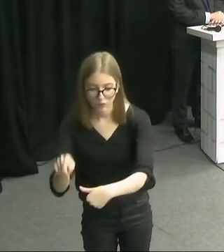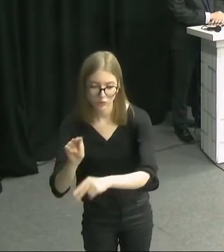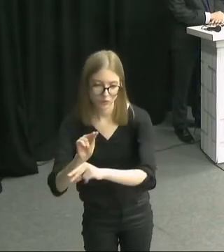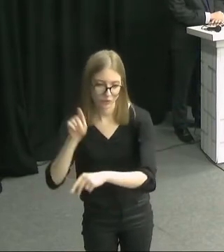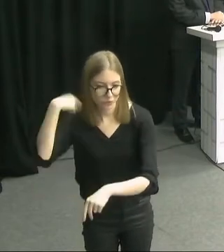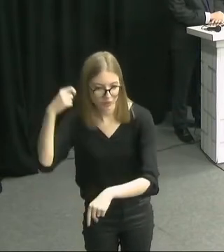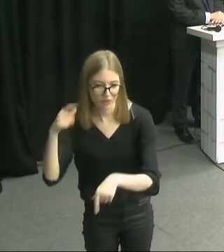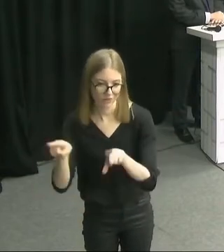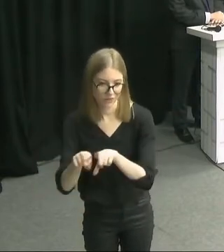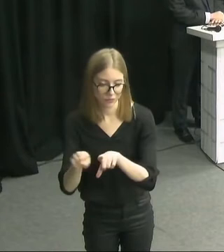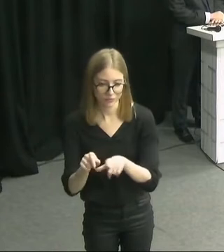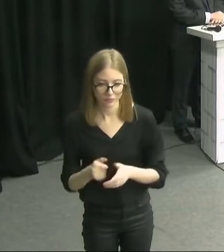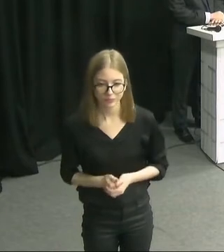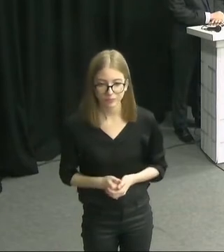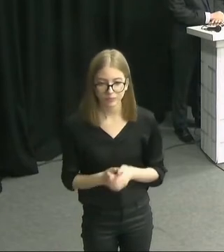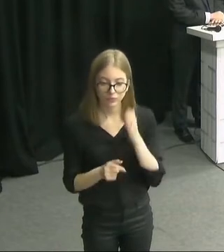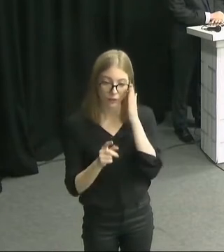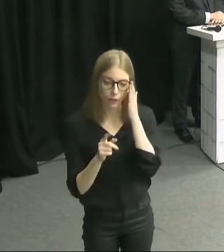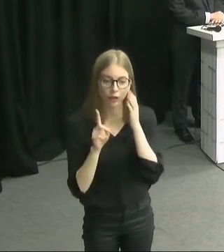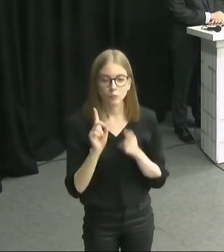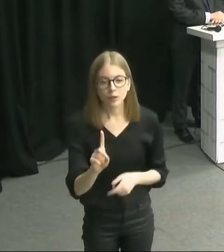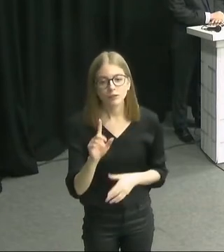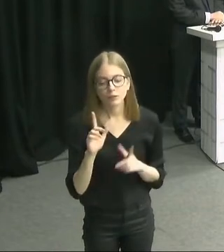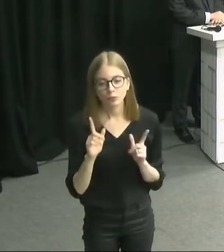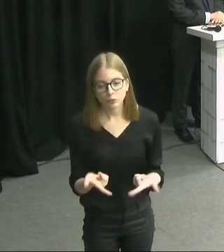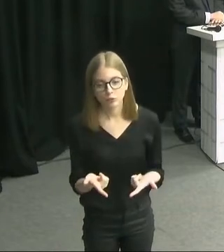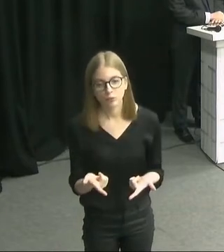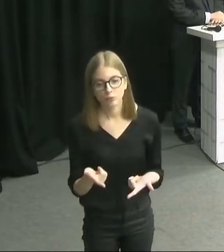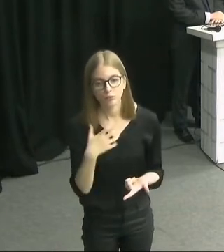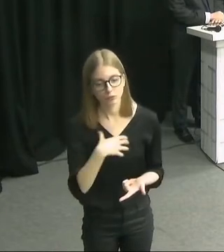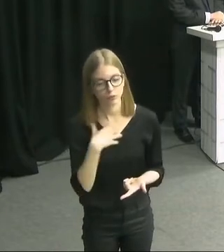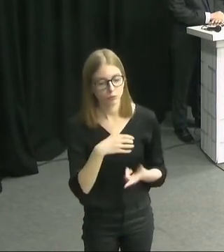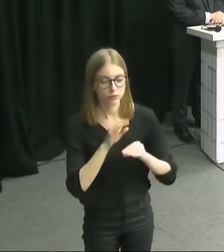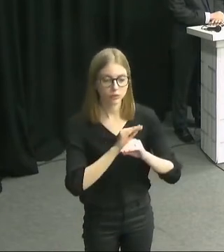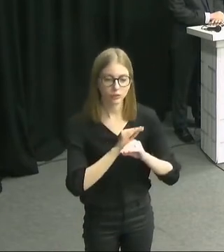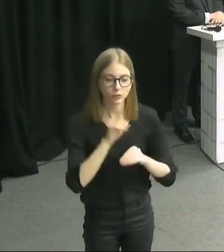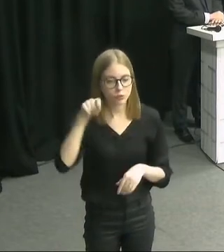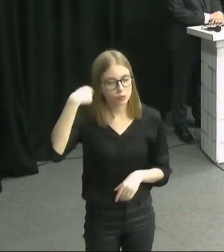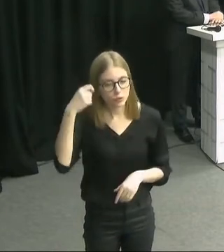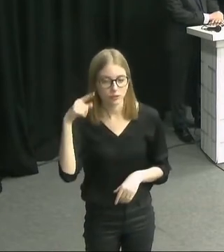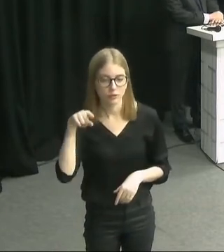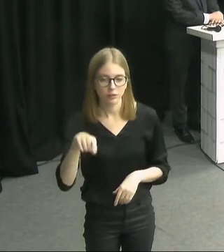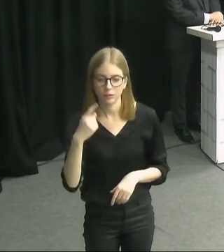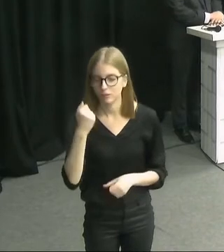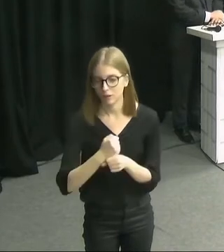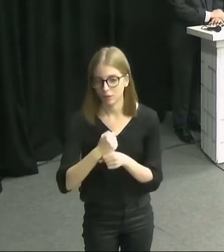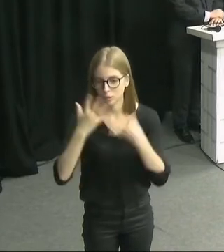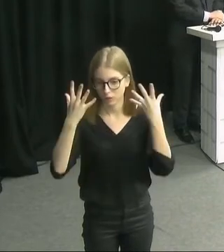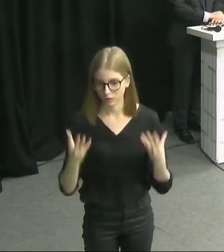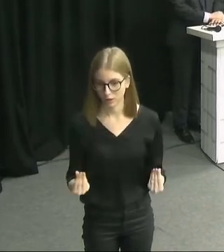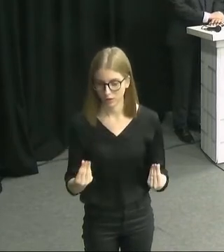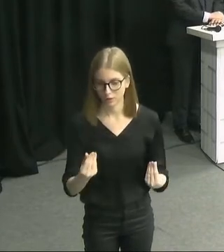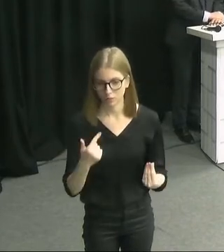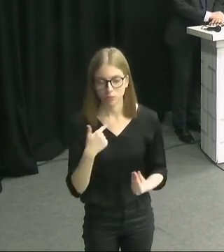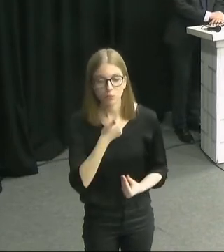I don't think that students should be too dependent on the lecturer, but I think that there should be as much contact